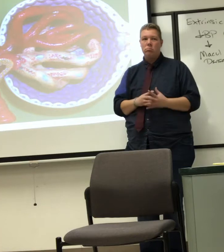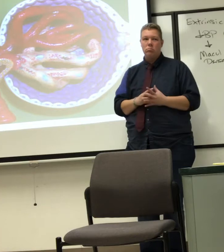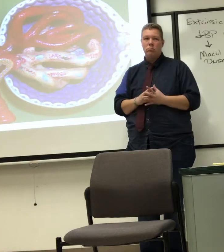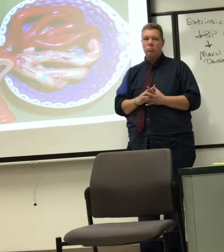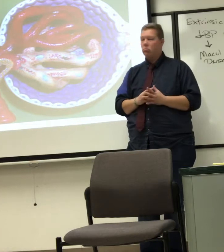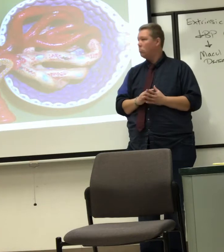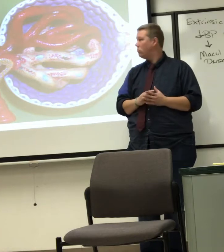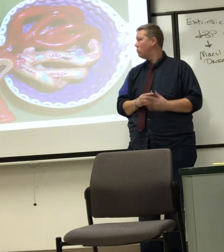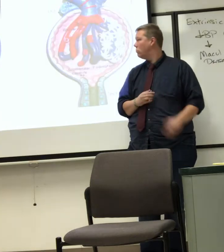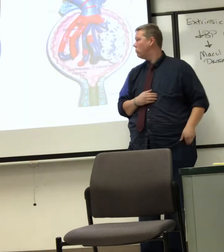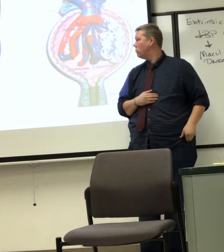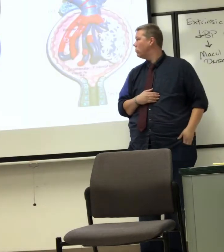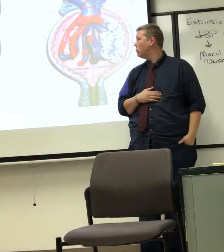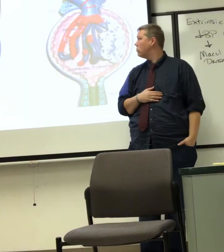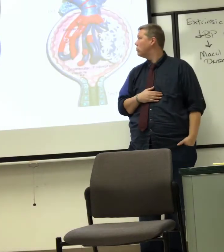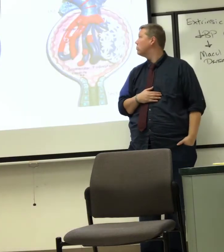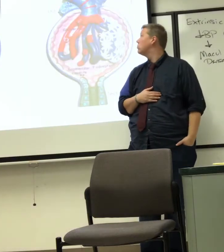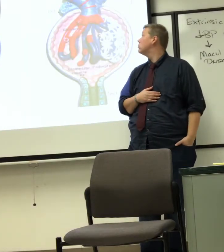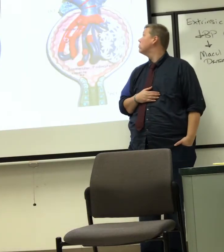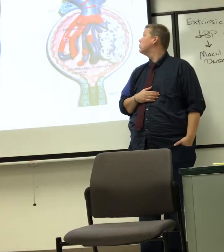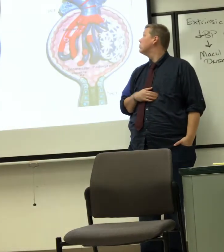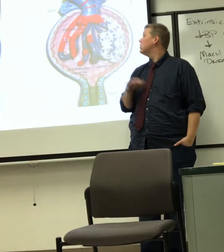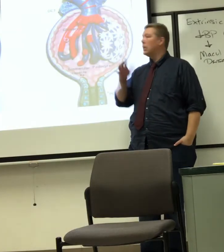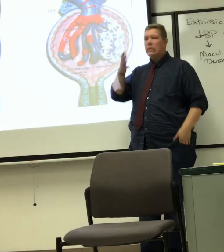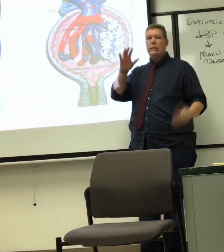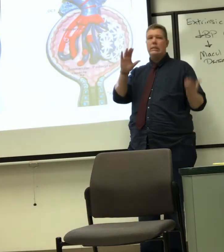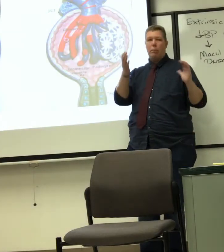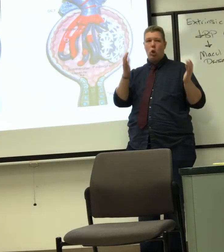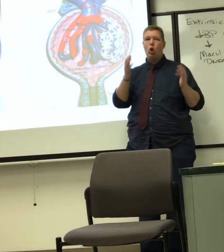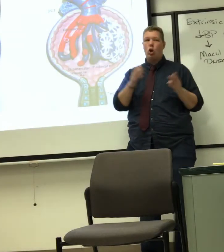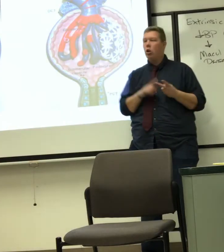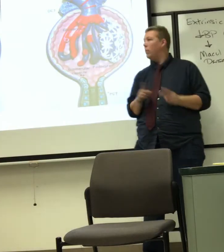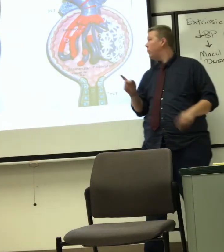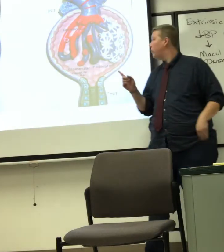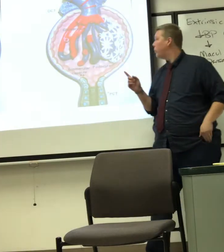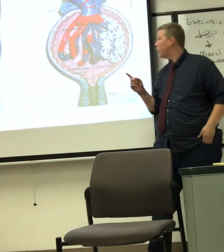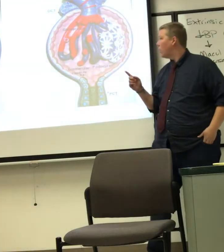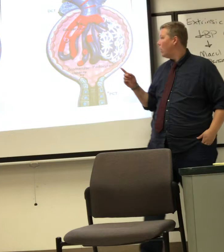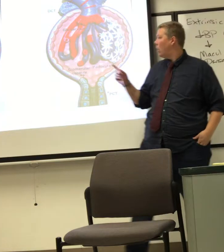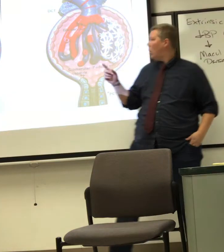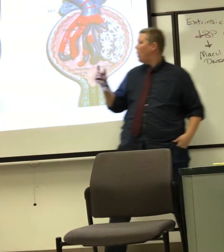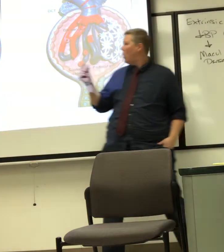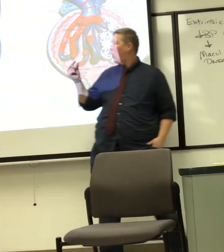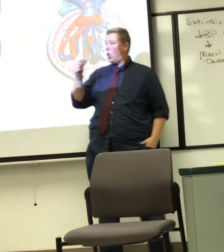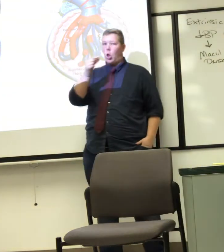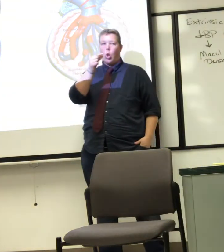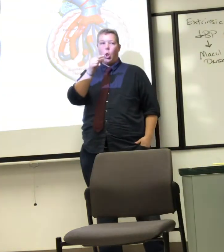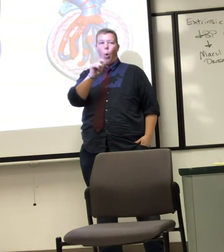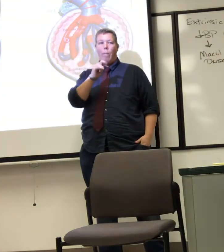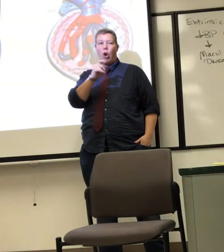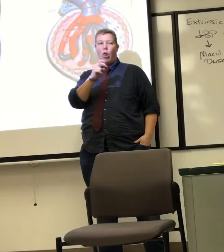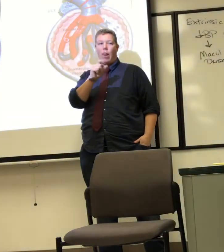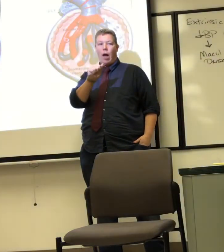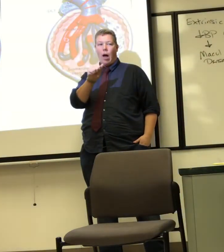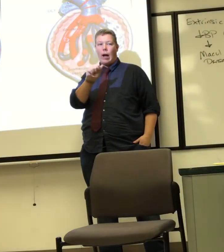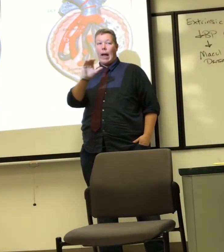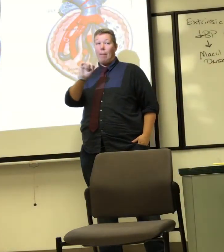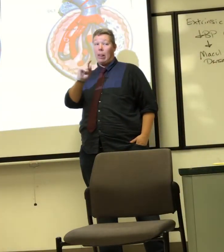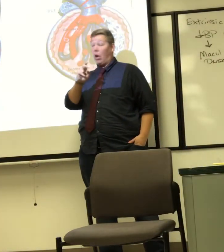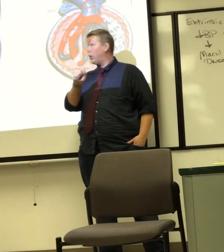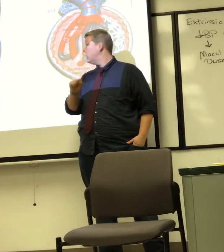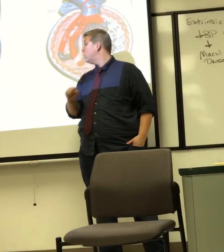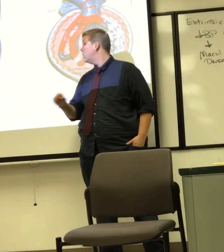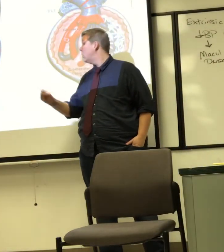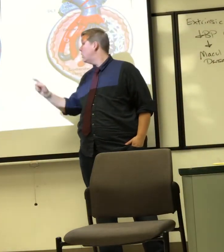Here's one more similar-ish slide. This one has the glomerular capillaries, and I guess that bluish color is the visceral layer of